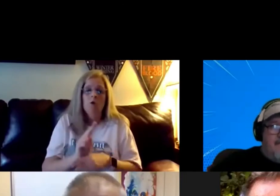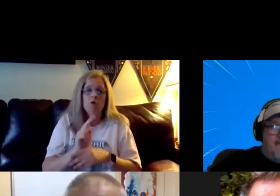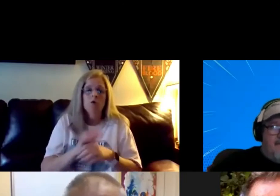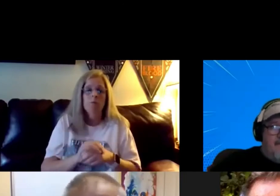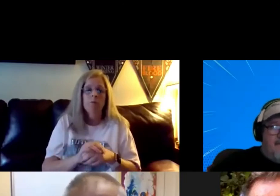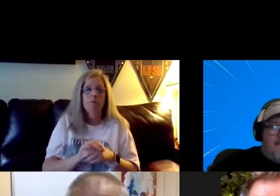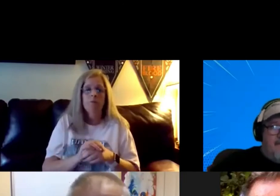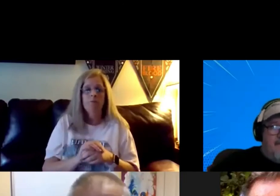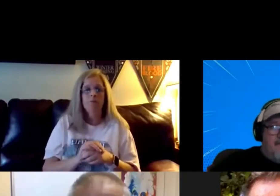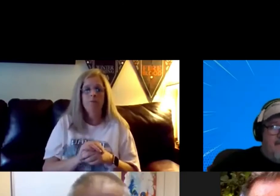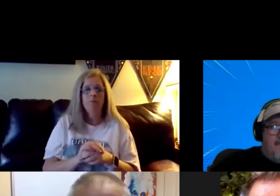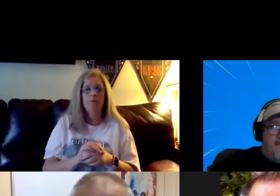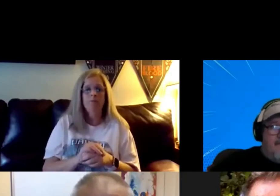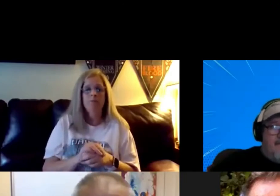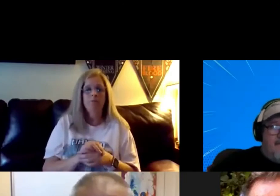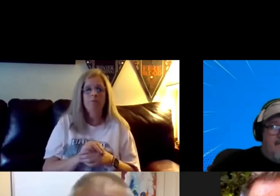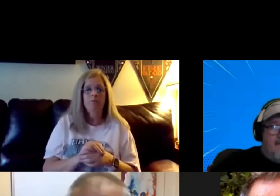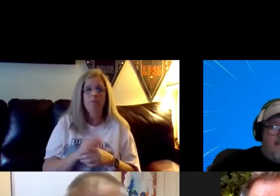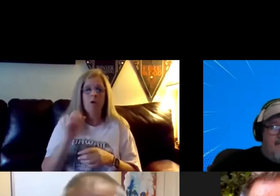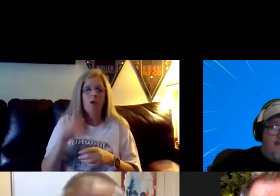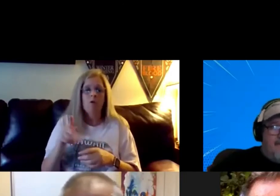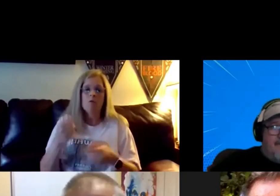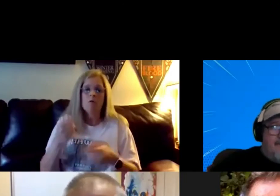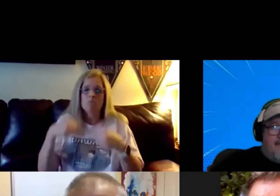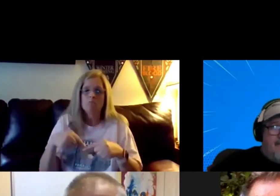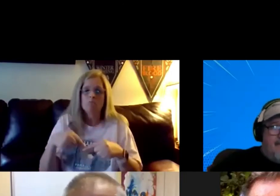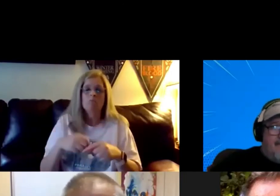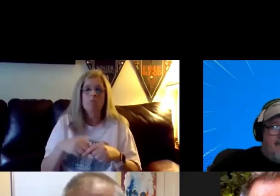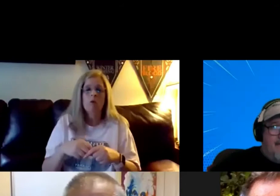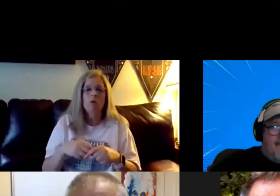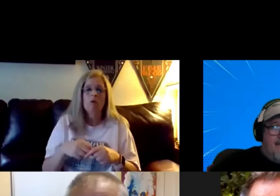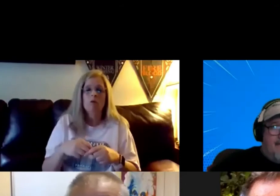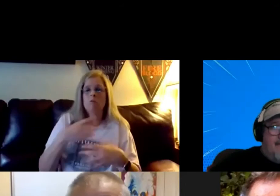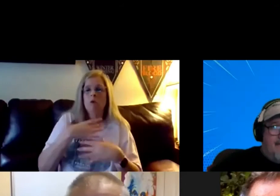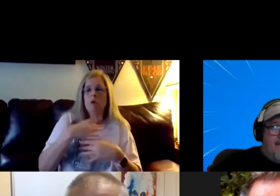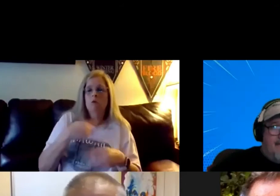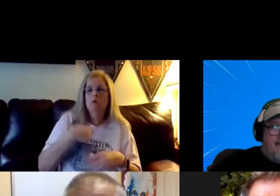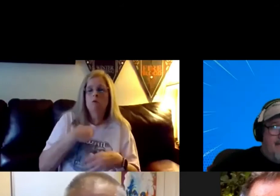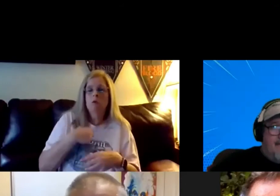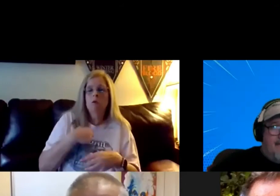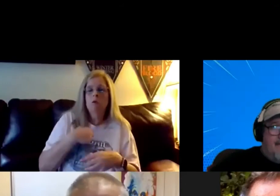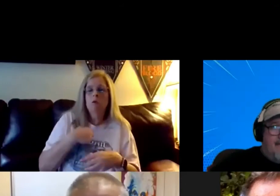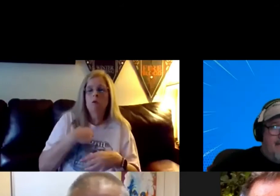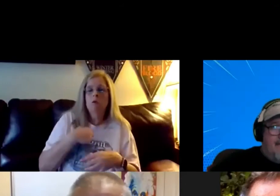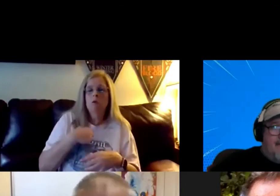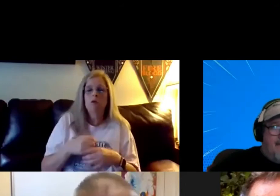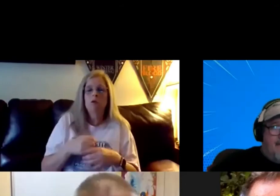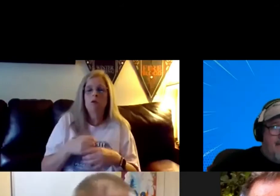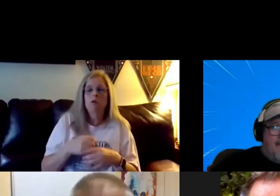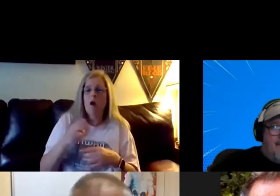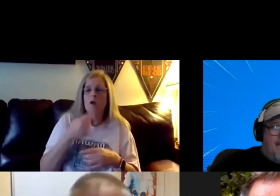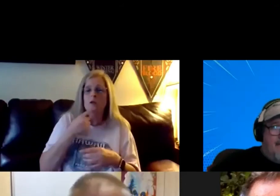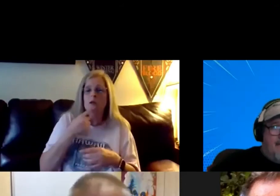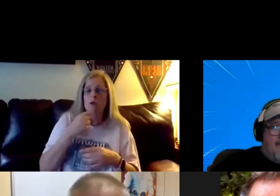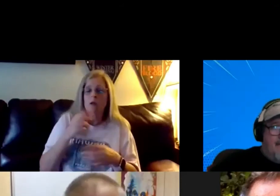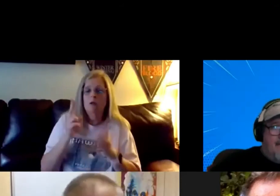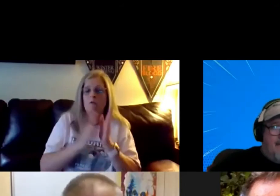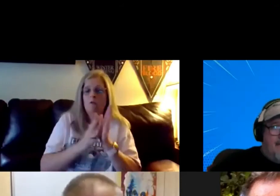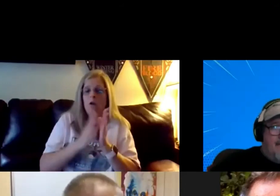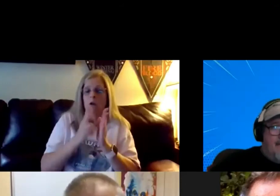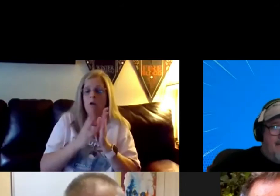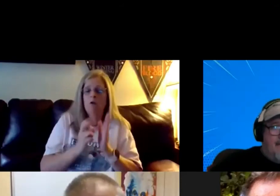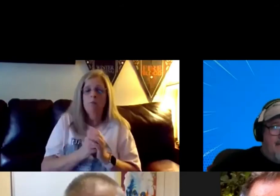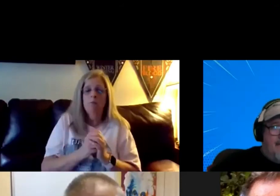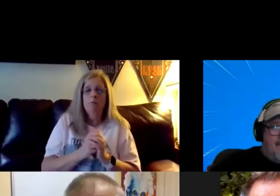obviously Onpassive came along, and it sort of intrigued me with what Ash said in his video about what